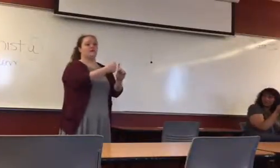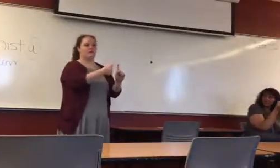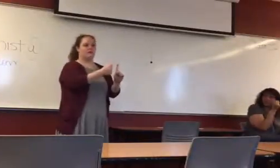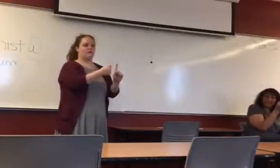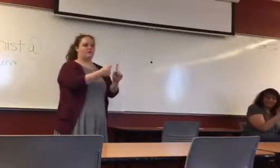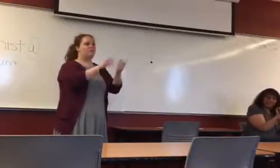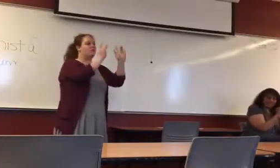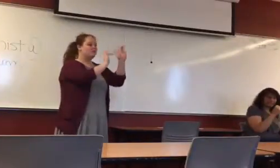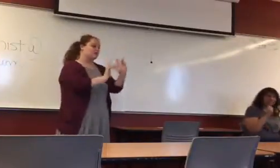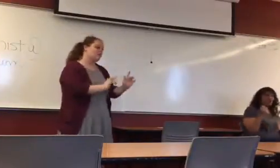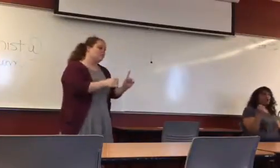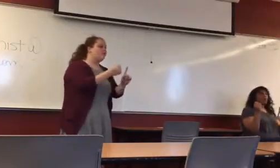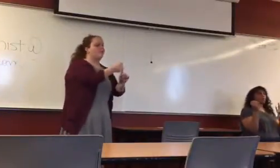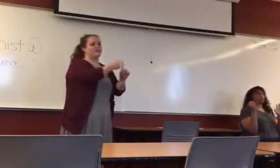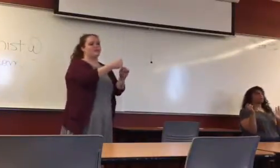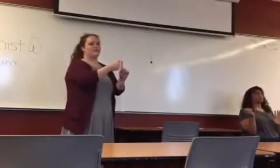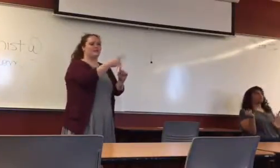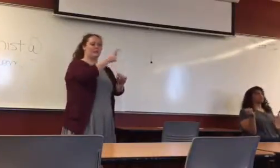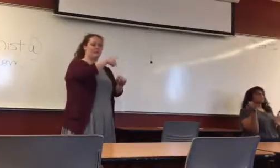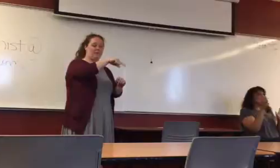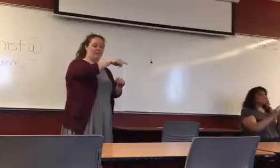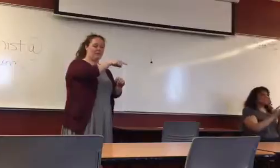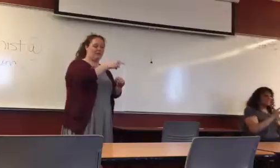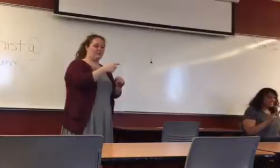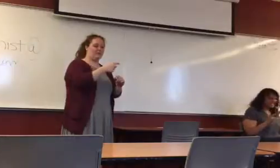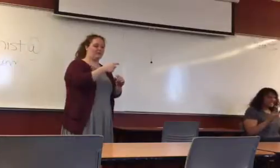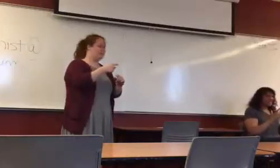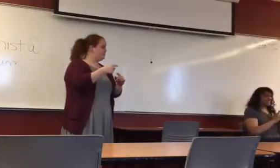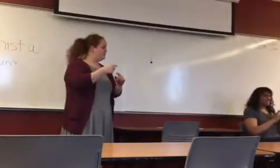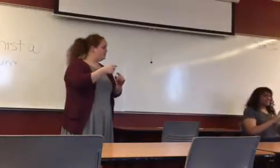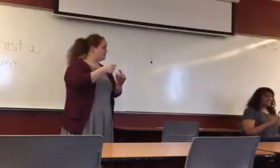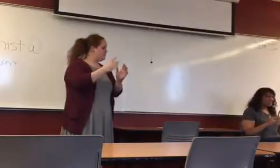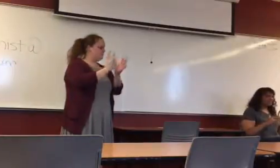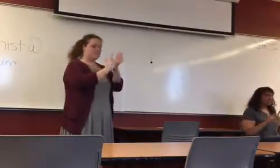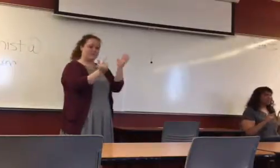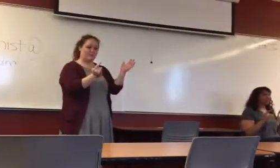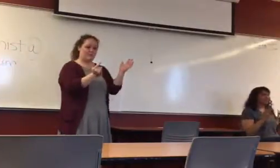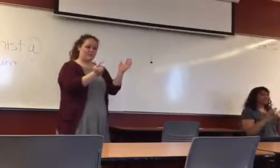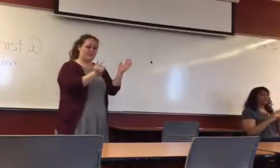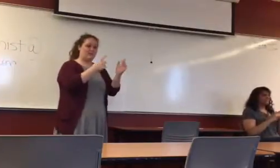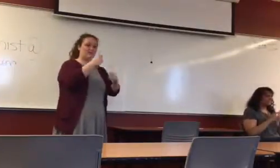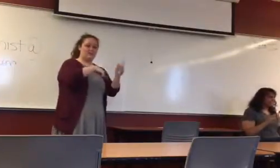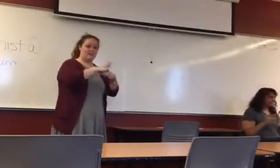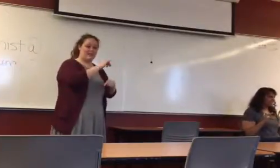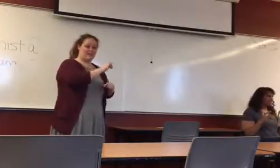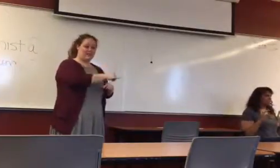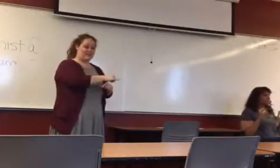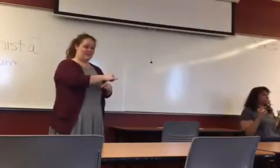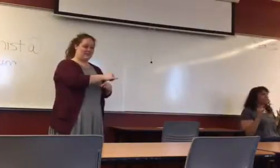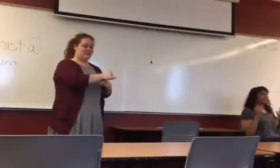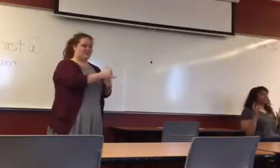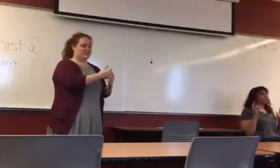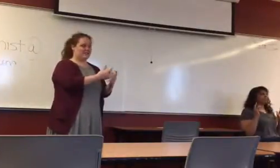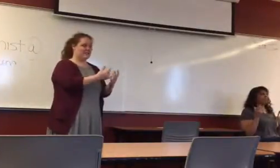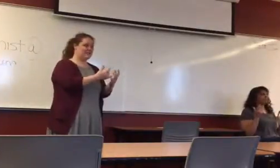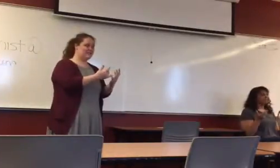like violence, or even this, I have heard that this is not even like a